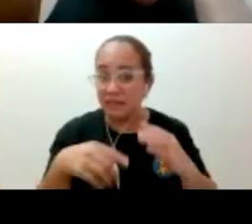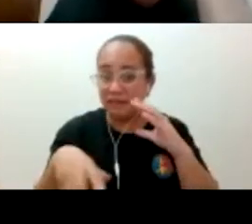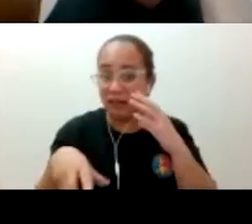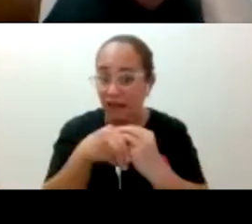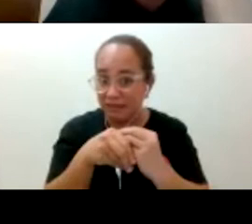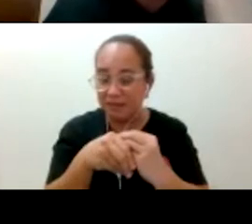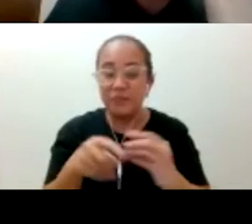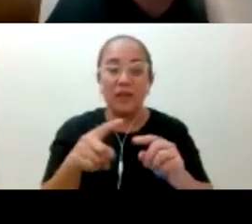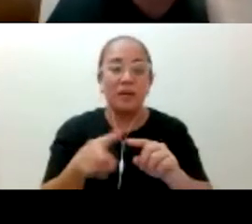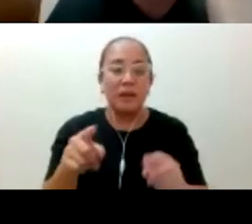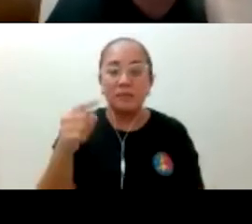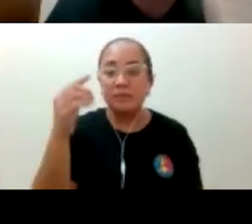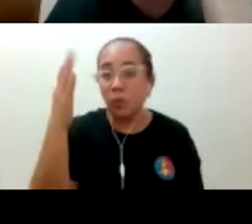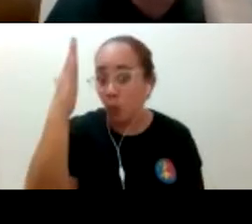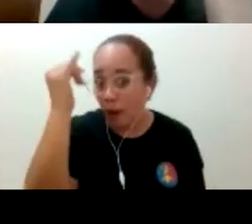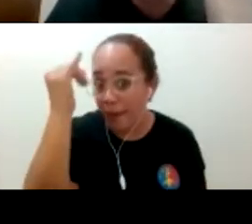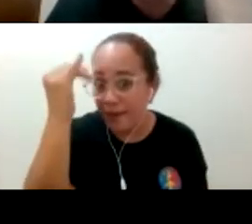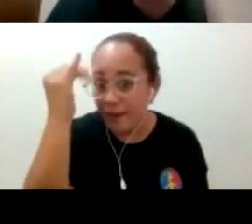Because of